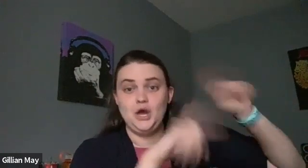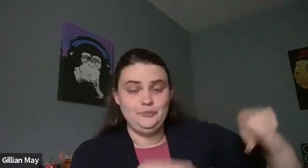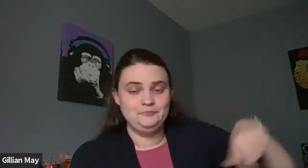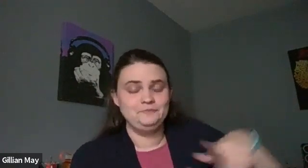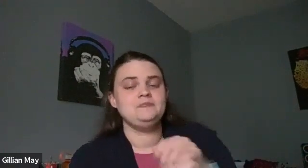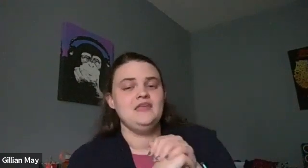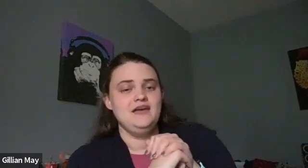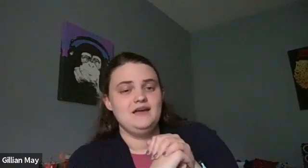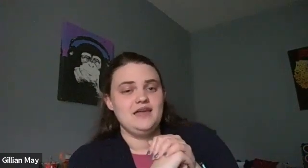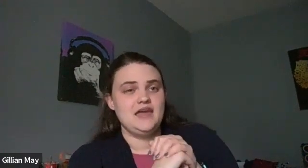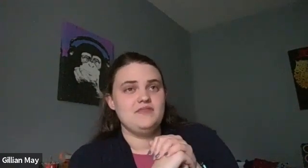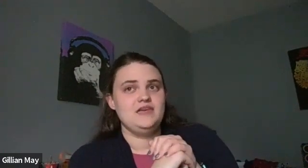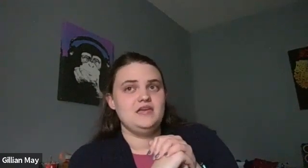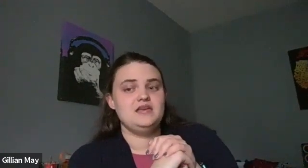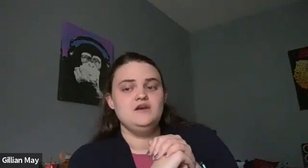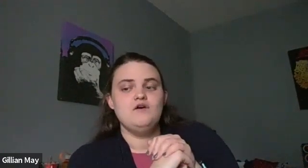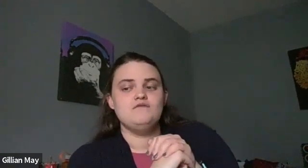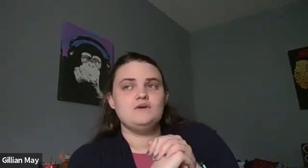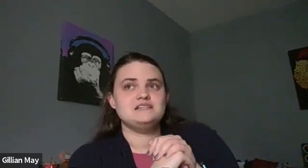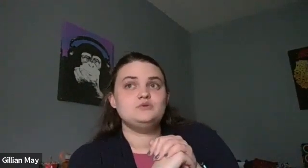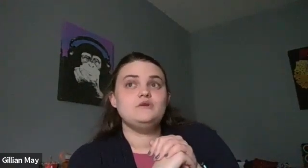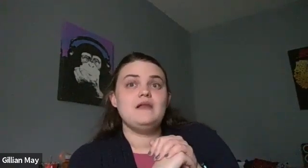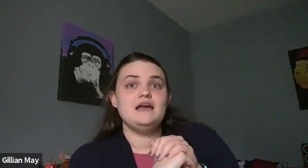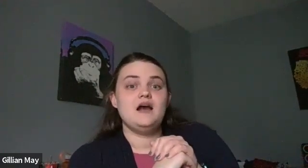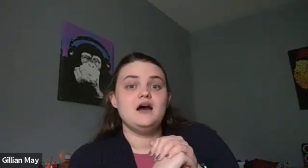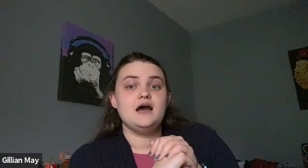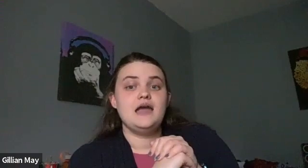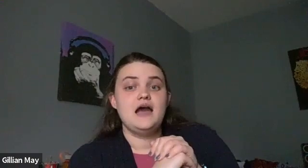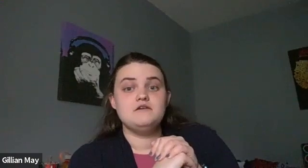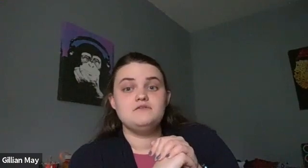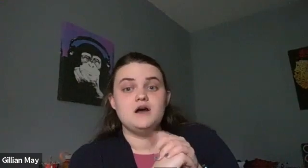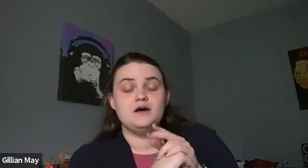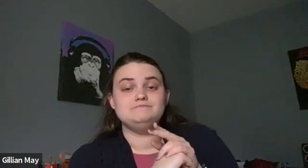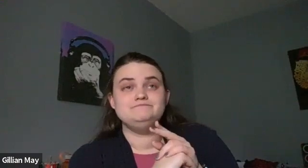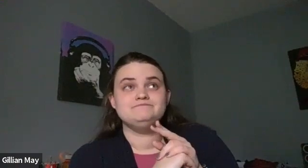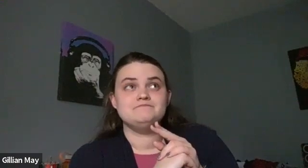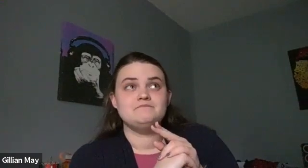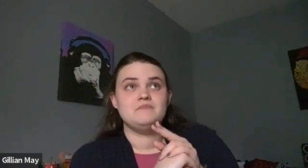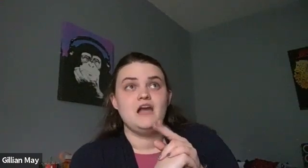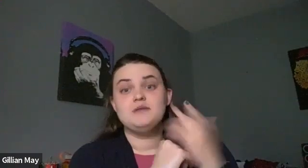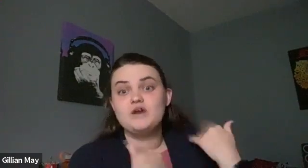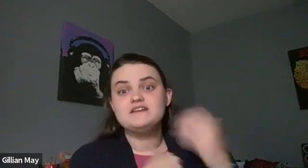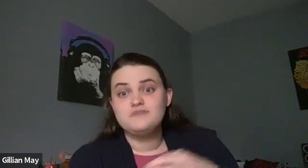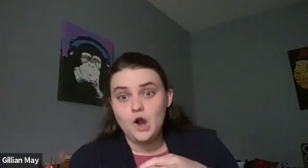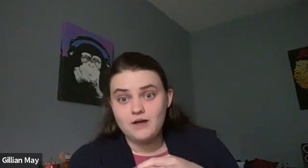go. And then, for example, like I'm running for